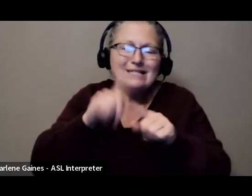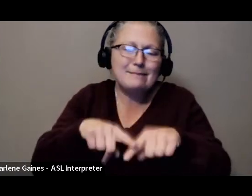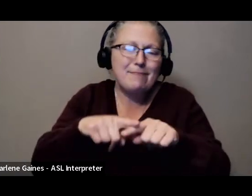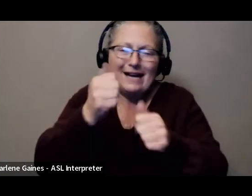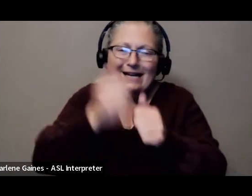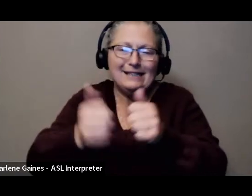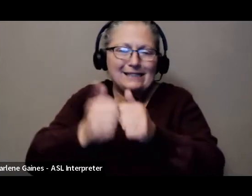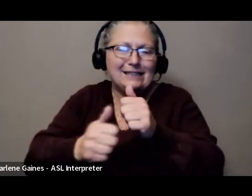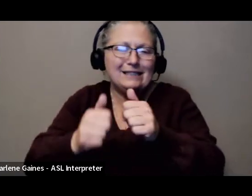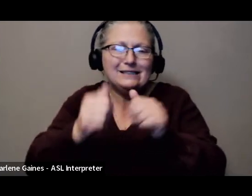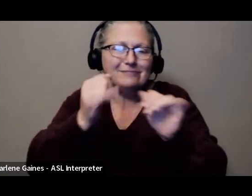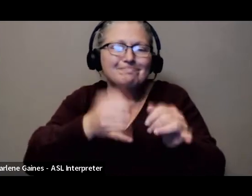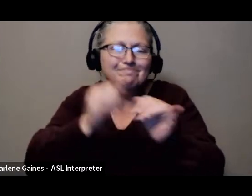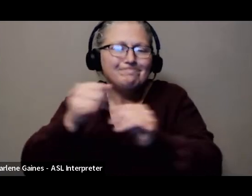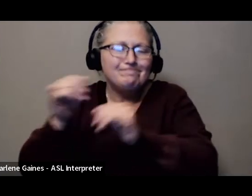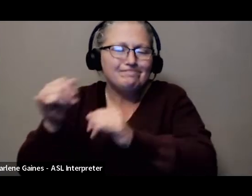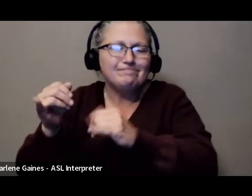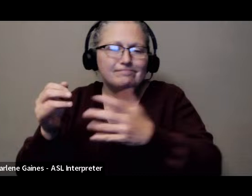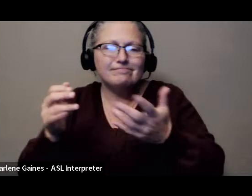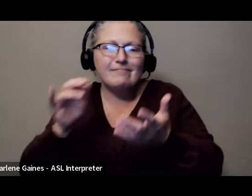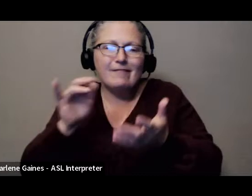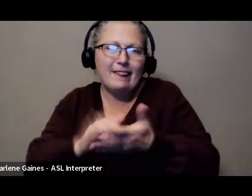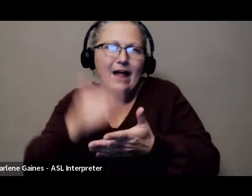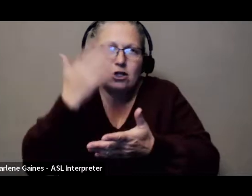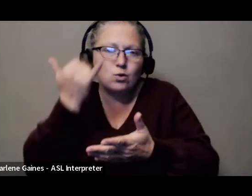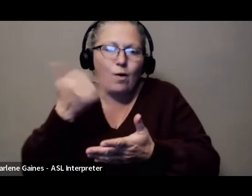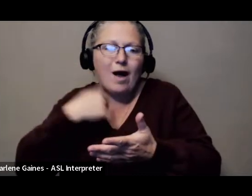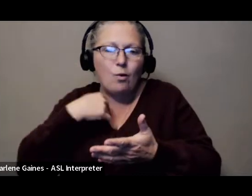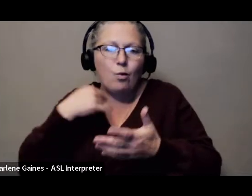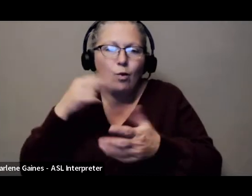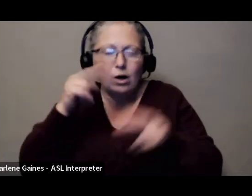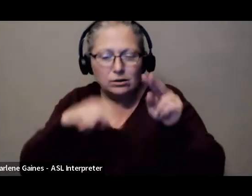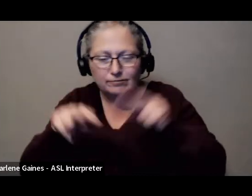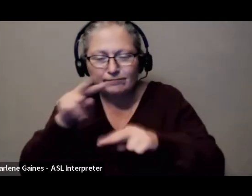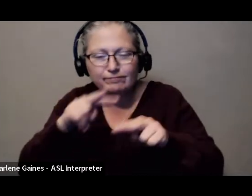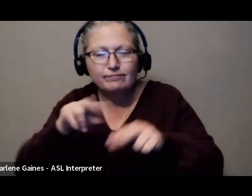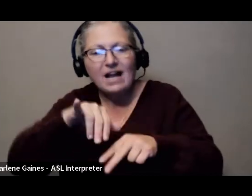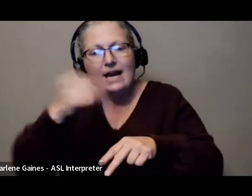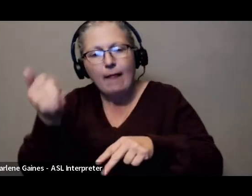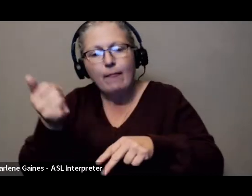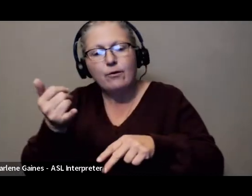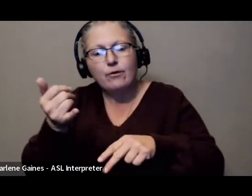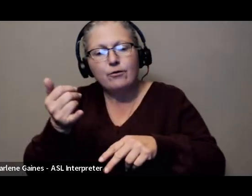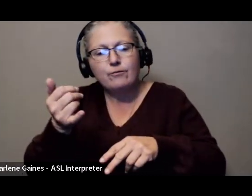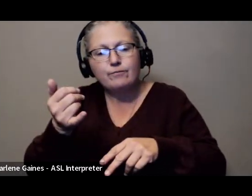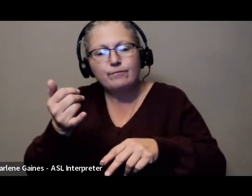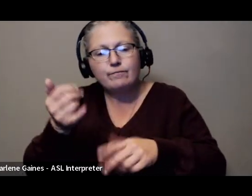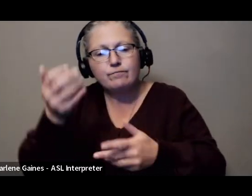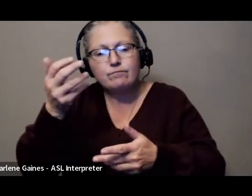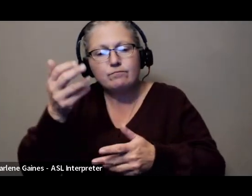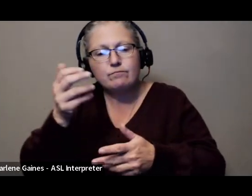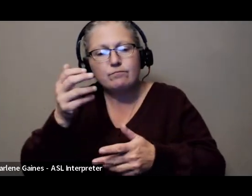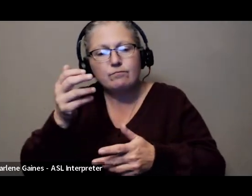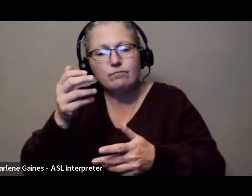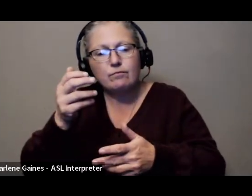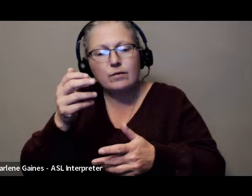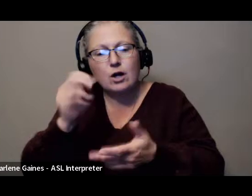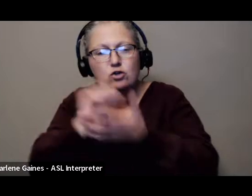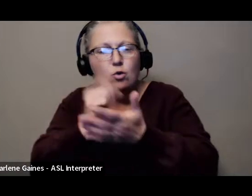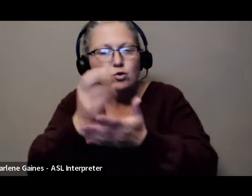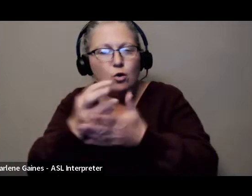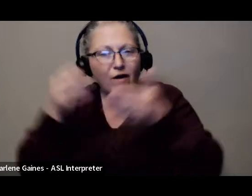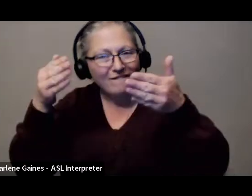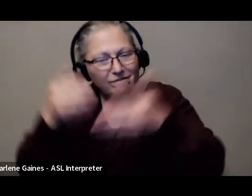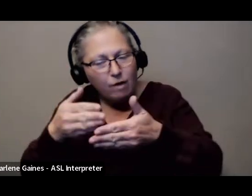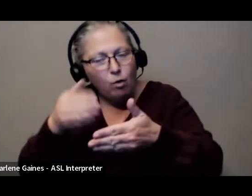each student. And that's part of the reason why we are looking at another social worker to focus on